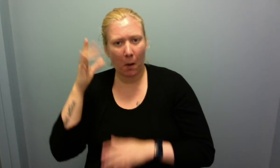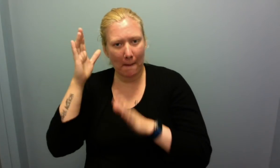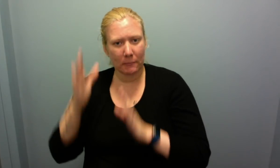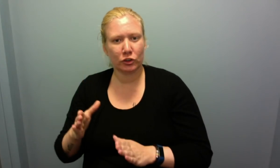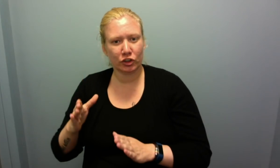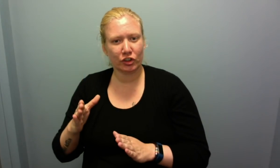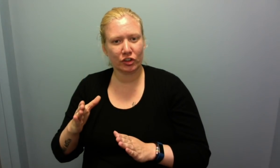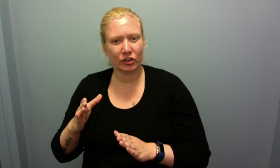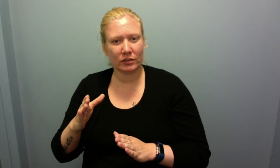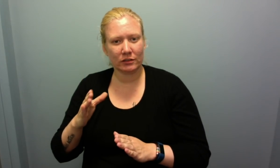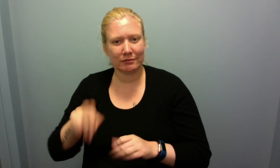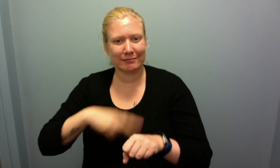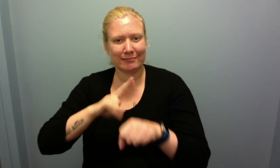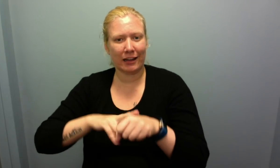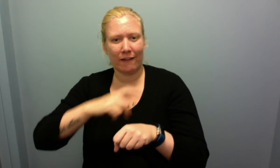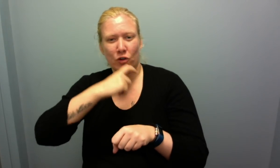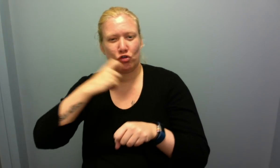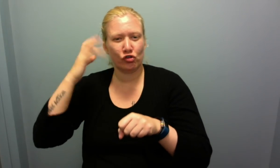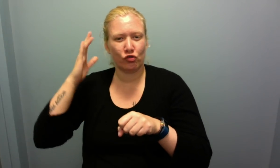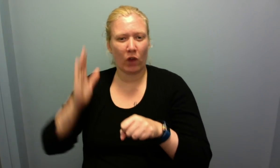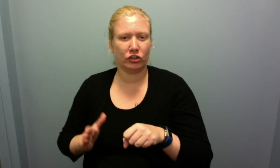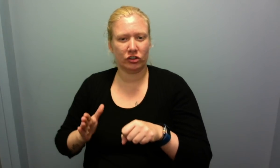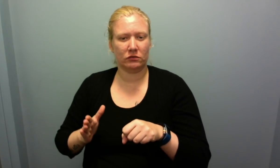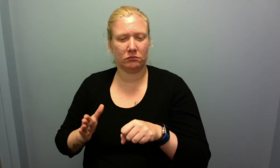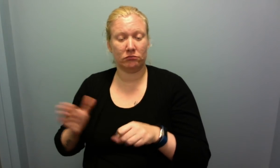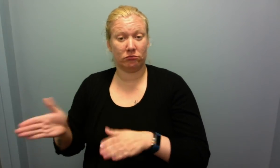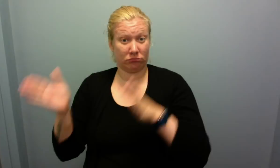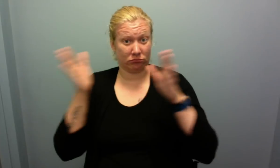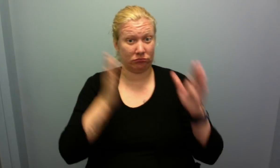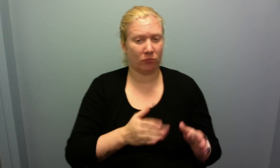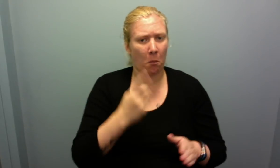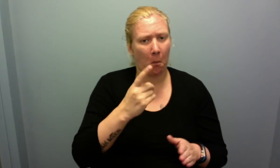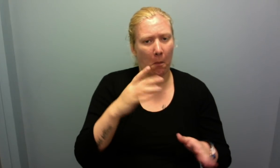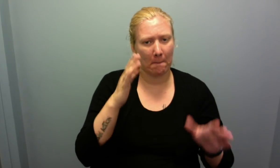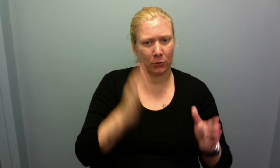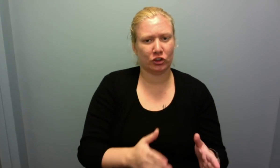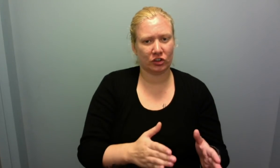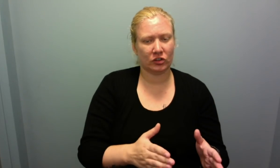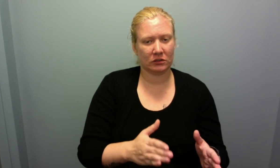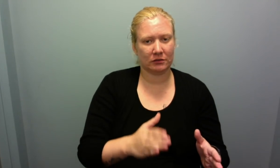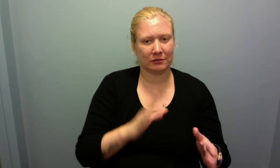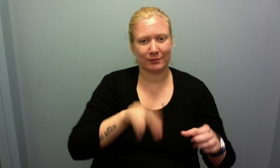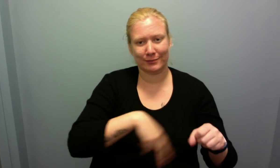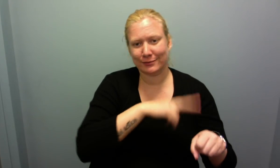you will, that we have a native Russian speaker and a